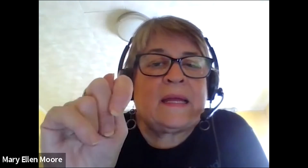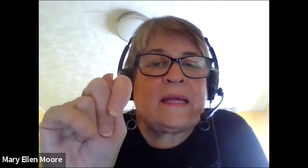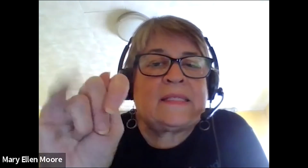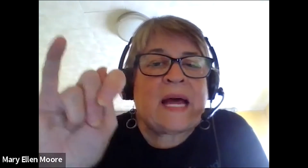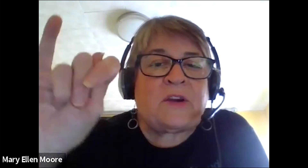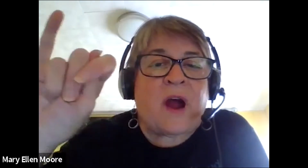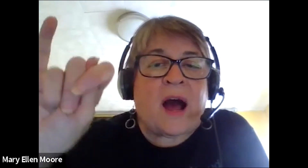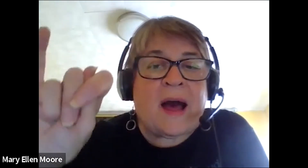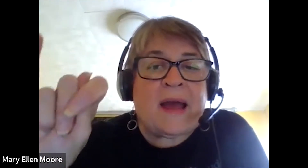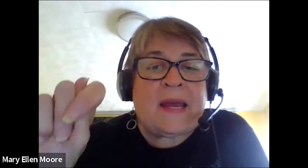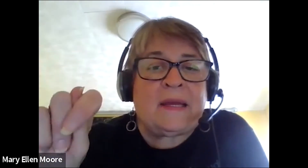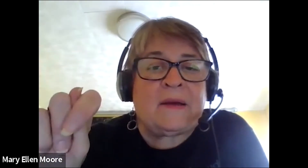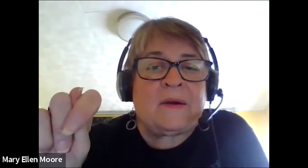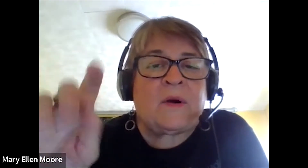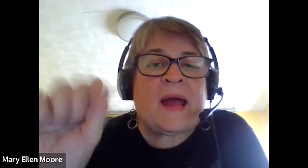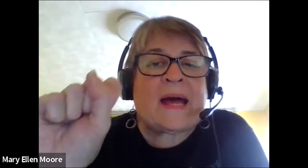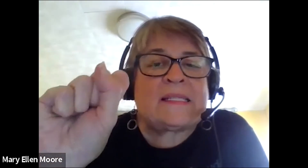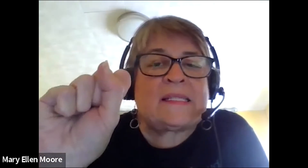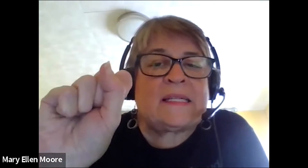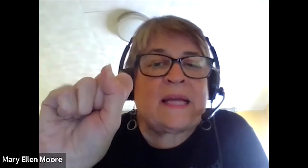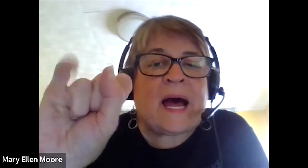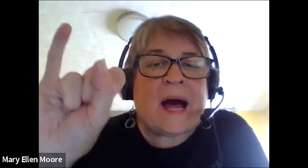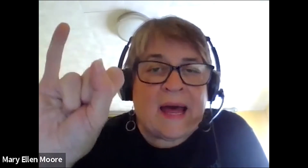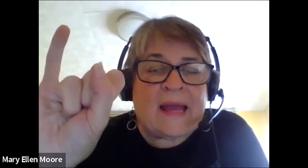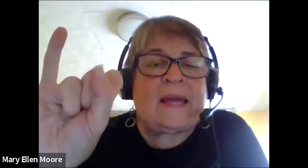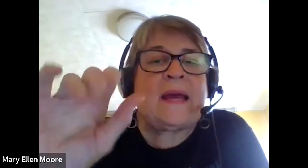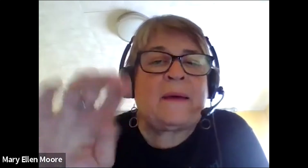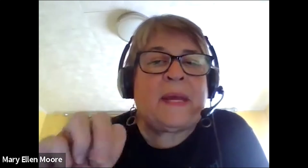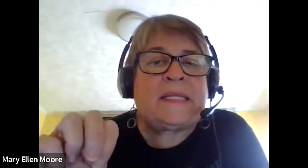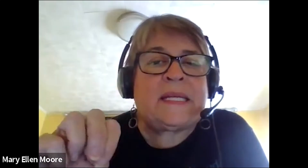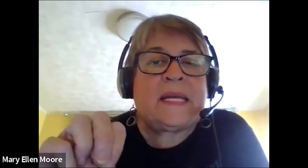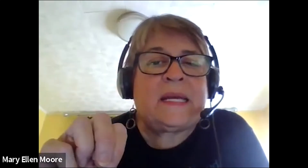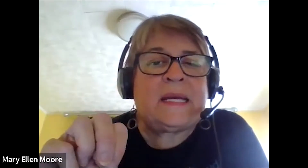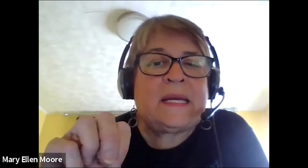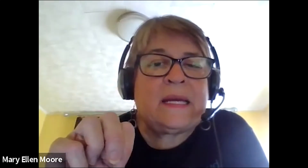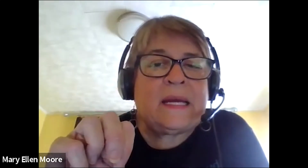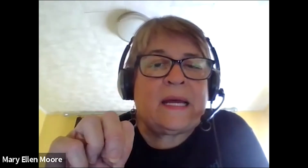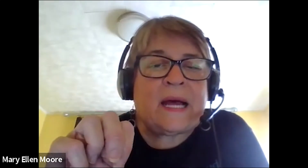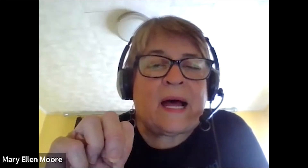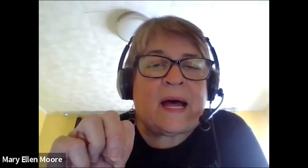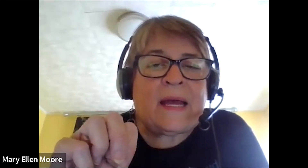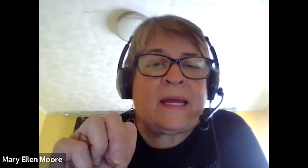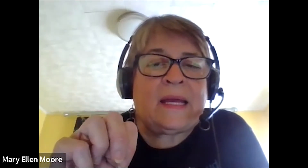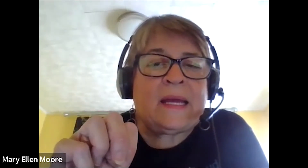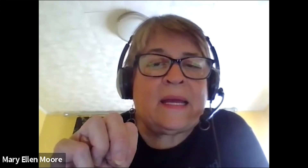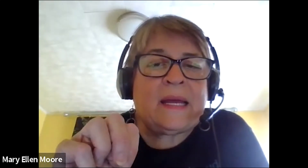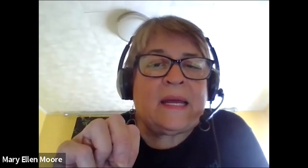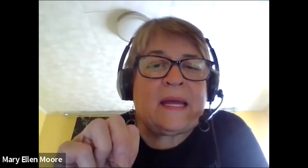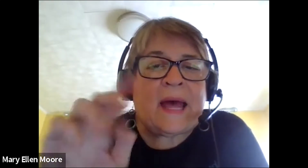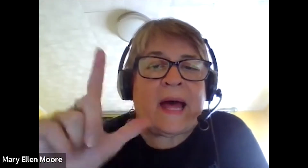Is that your I or S? I, M-A-T, I,